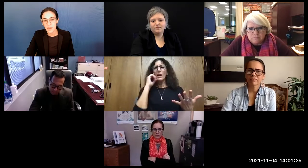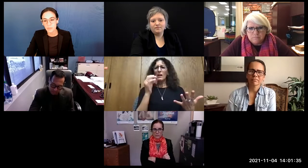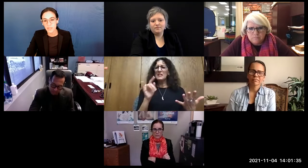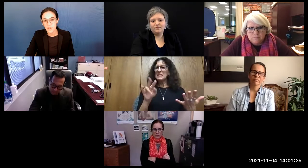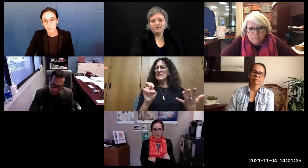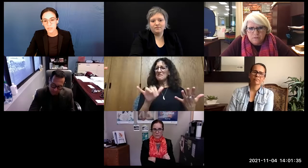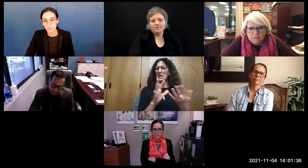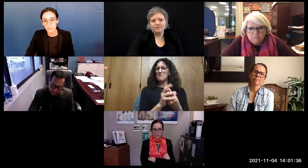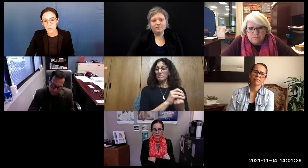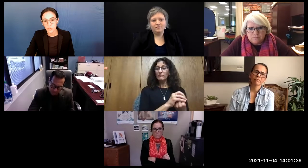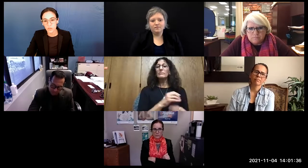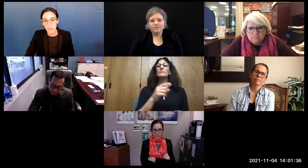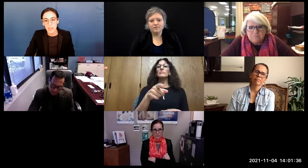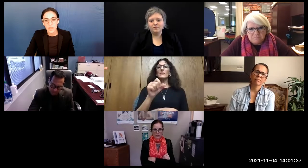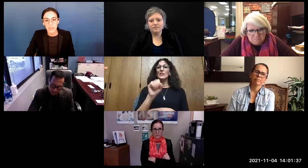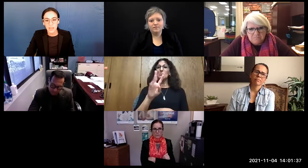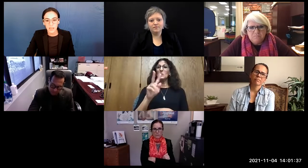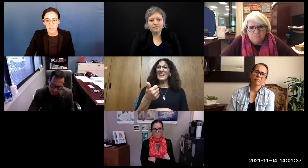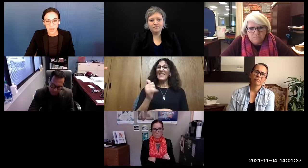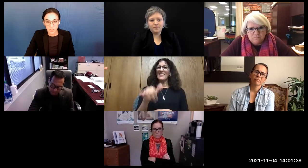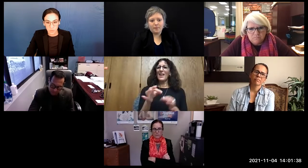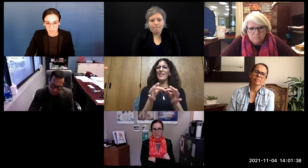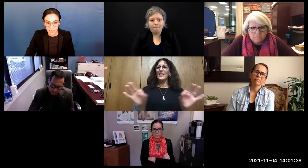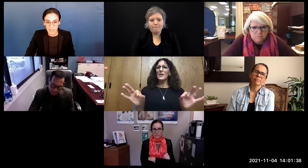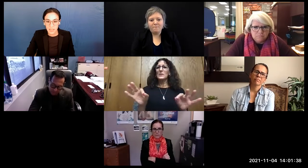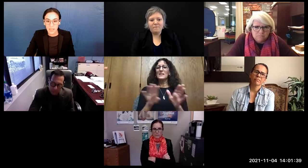adaptive, I believe, social, that it evaluates.